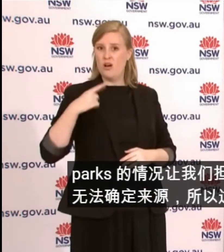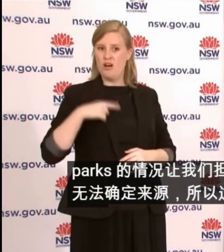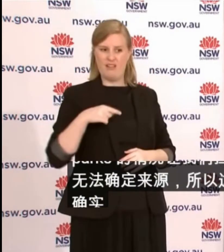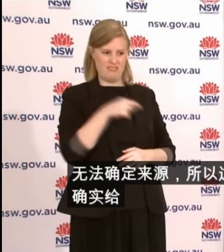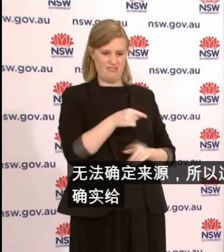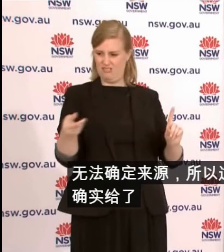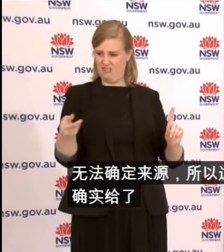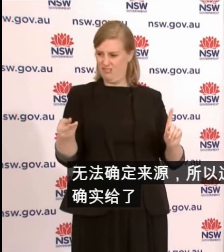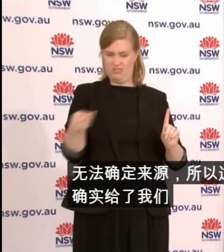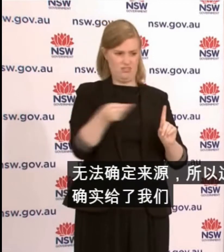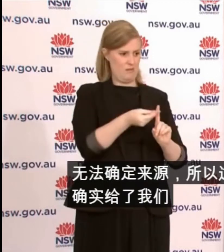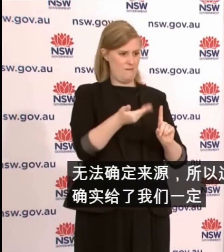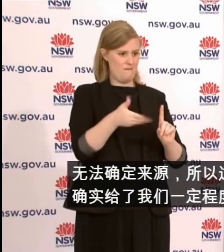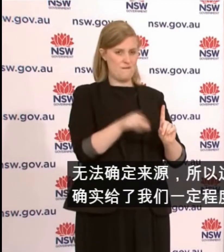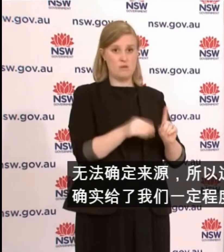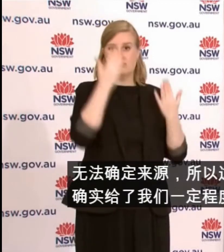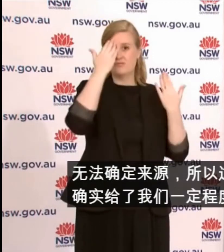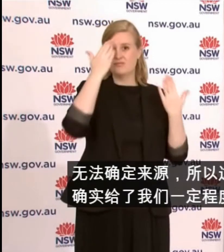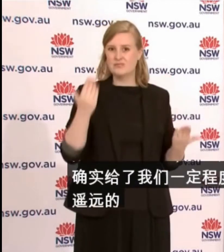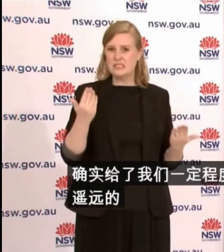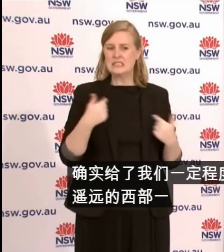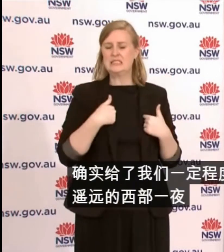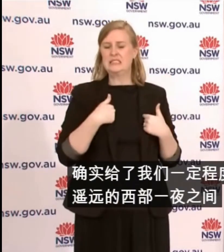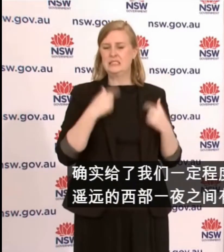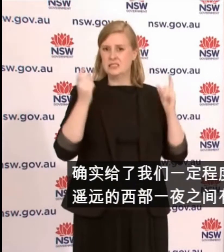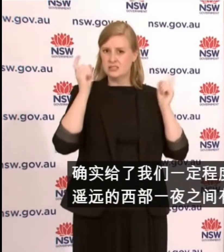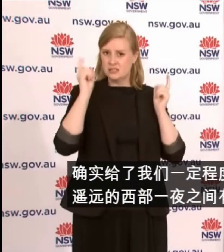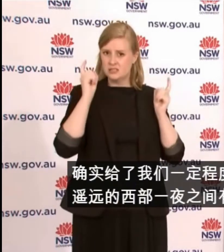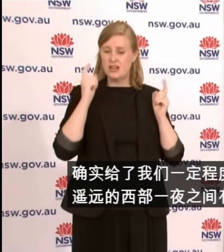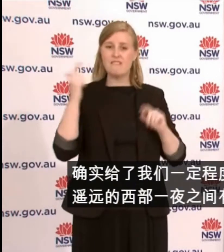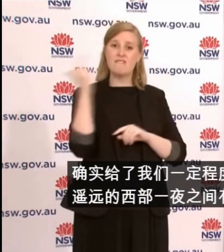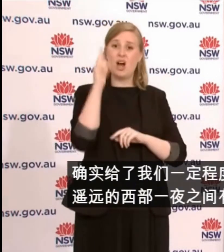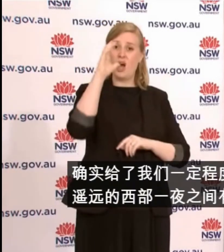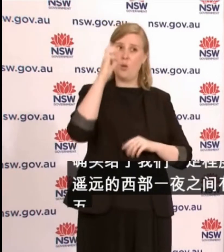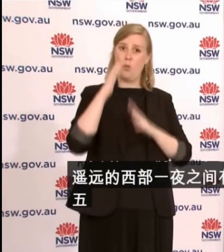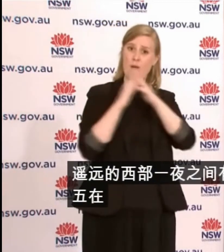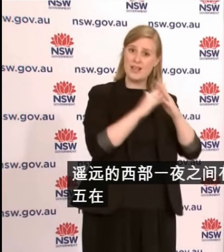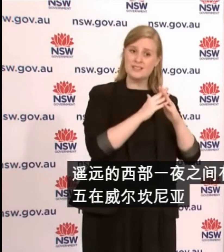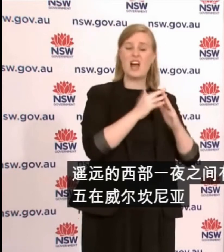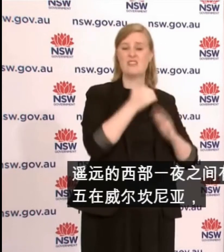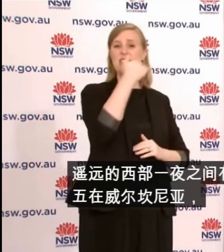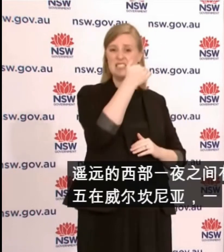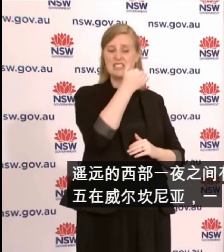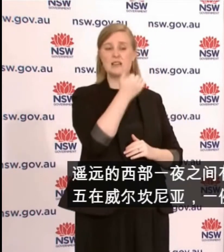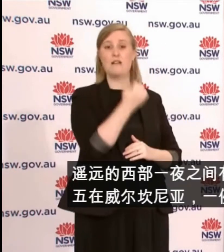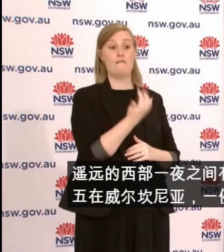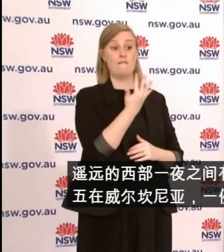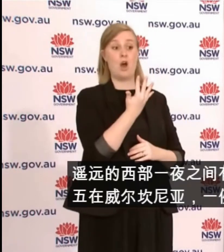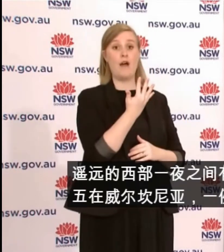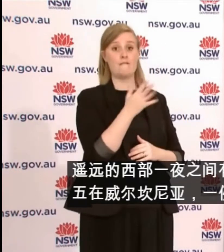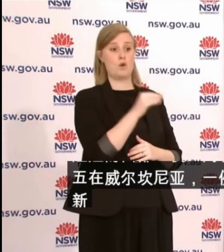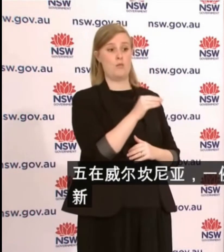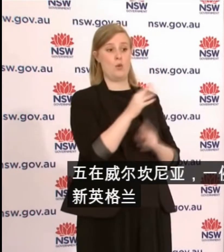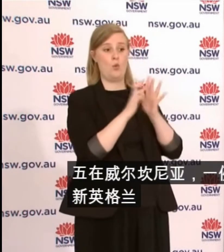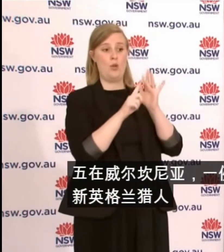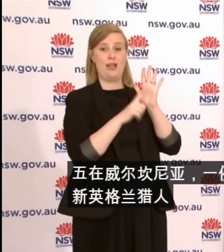so that does give us a level of concern. In the far west, there were 6 cases overnight. 5 were in Wilcannia and 1 in